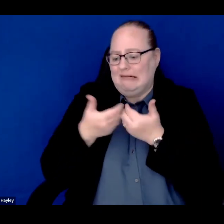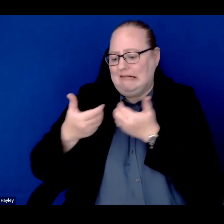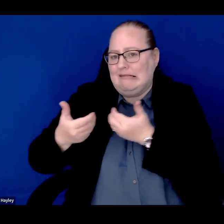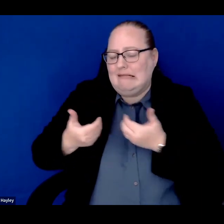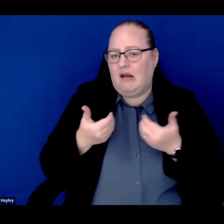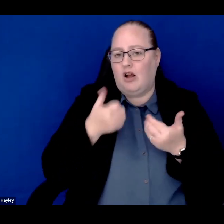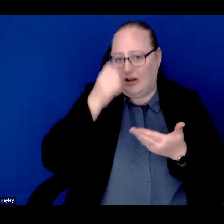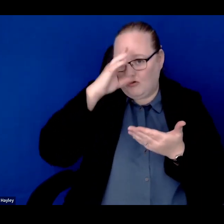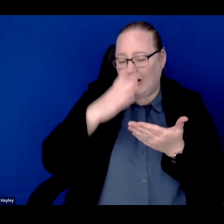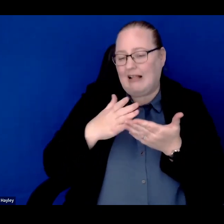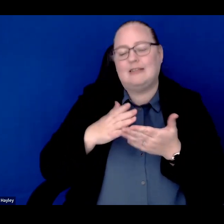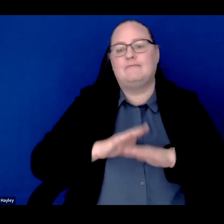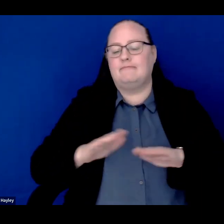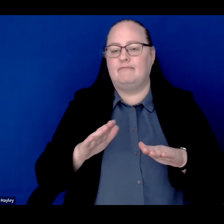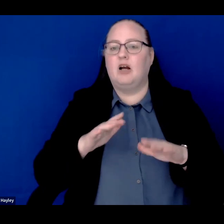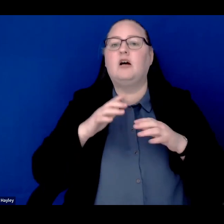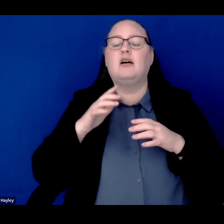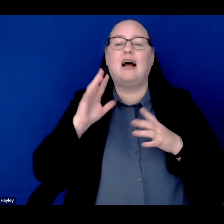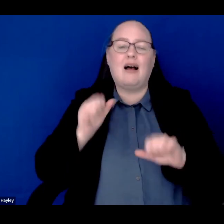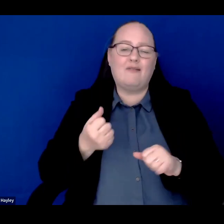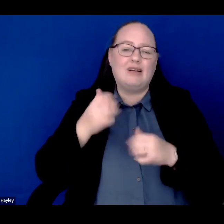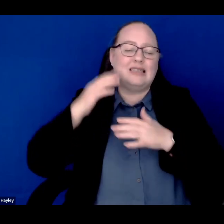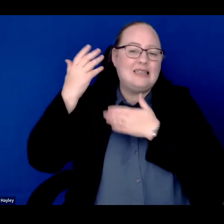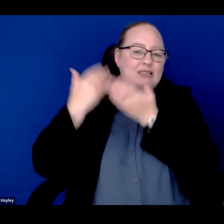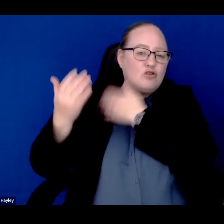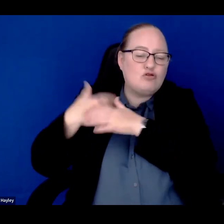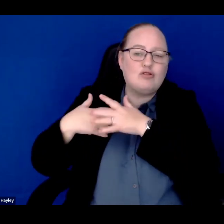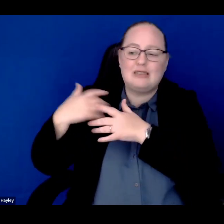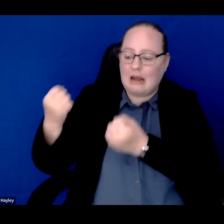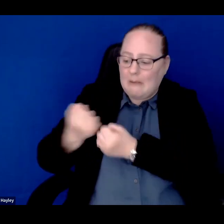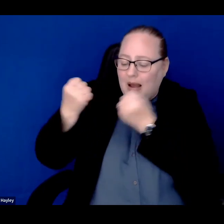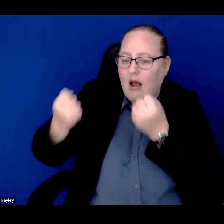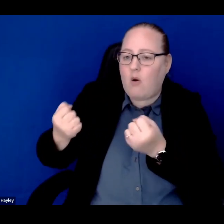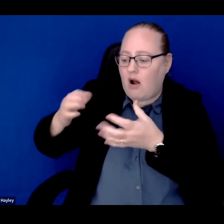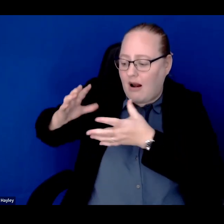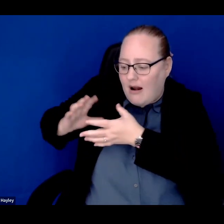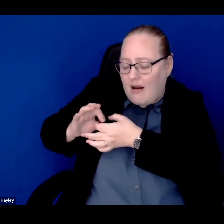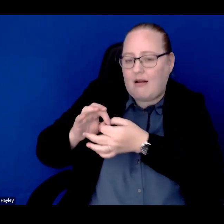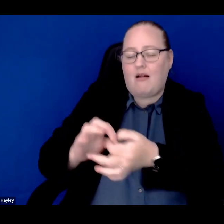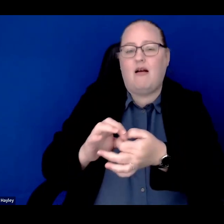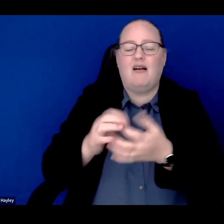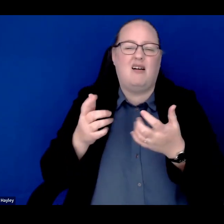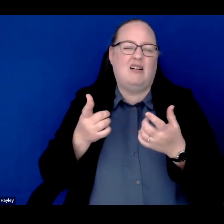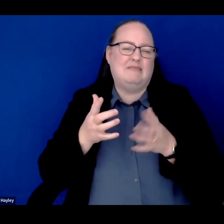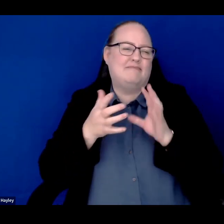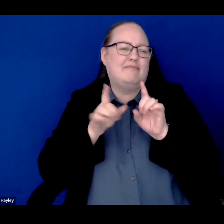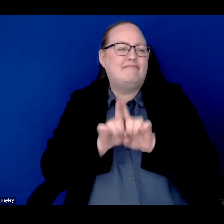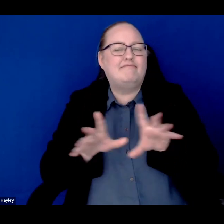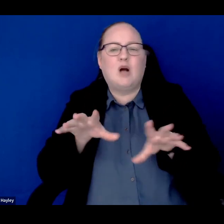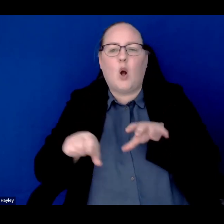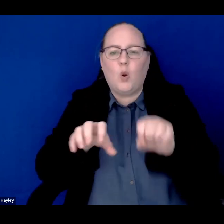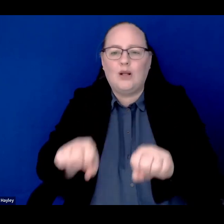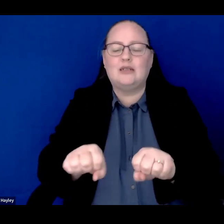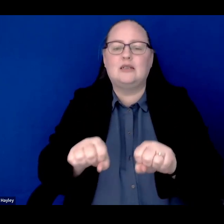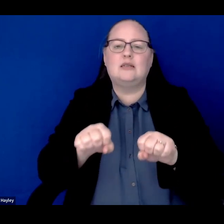through history and through power, through a history of colonialism and military and corporate power, current relations of debt and